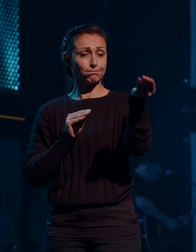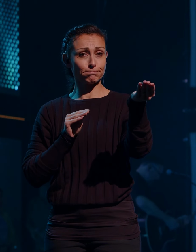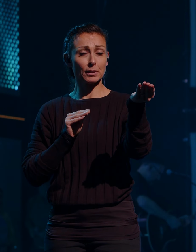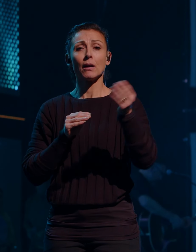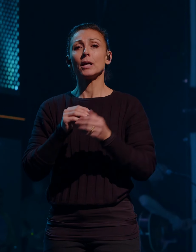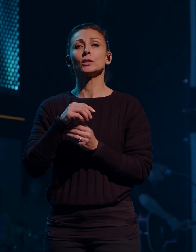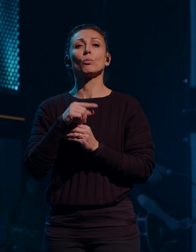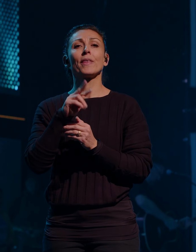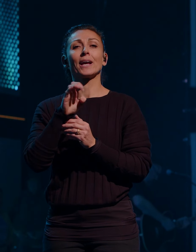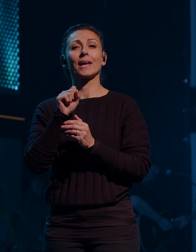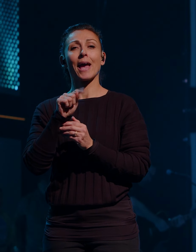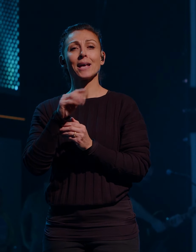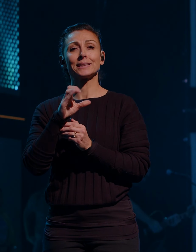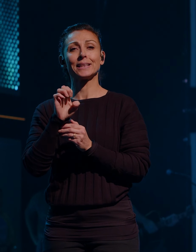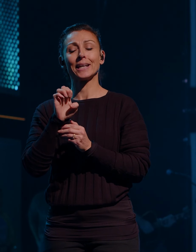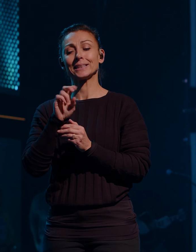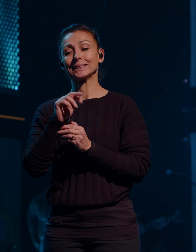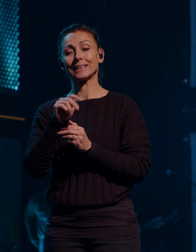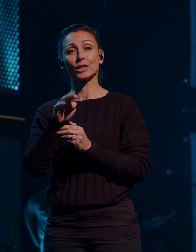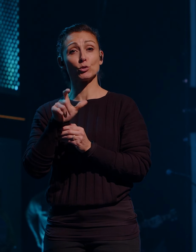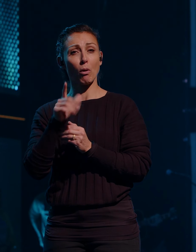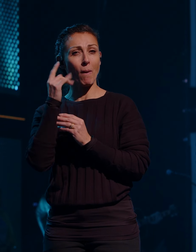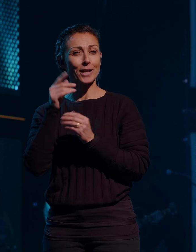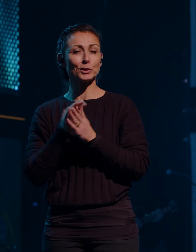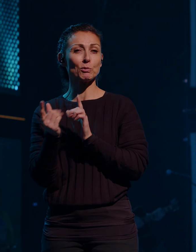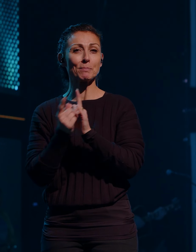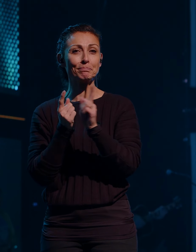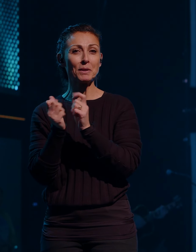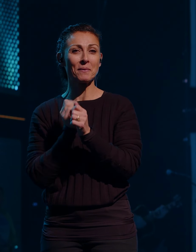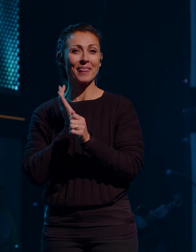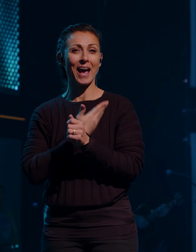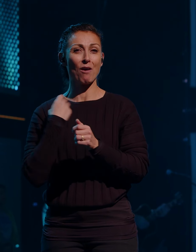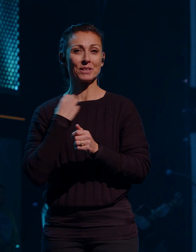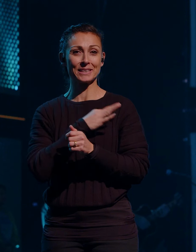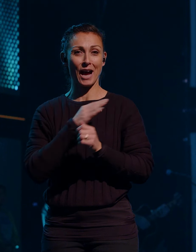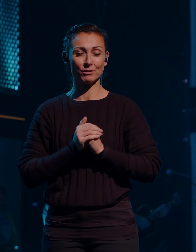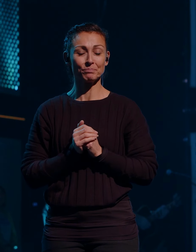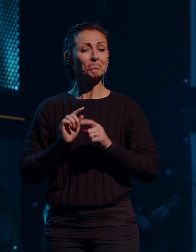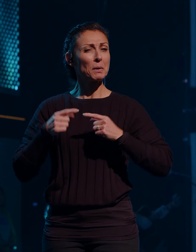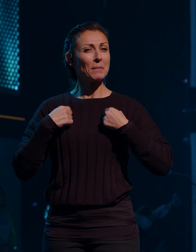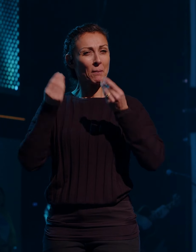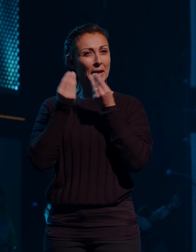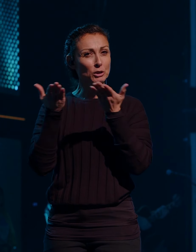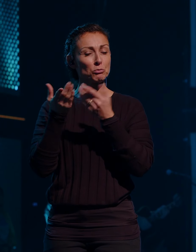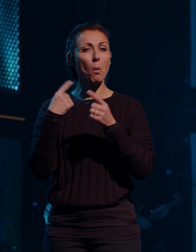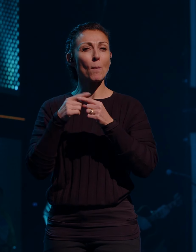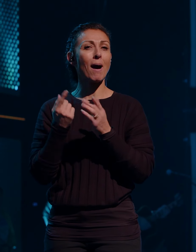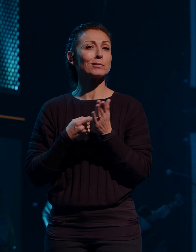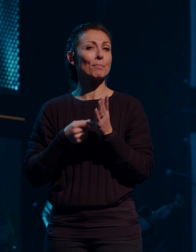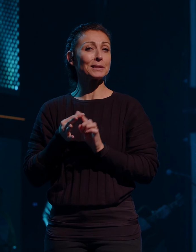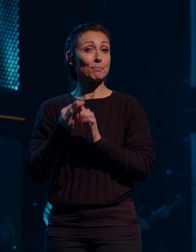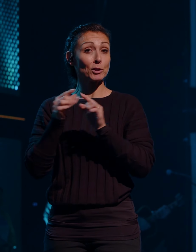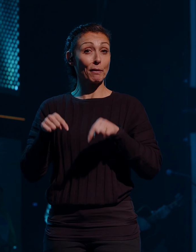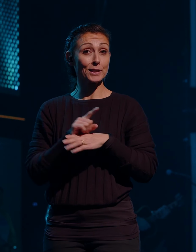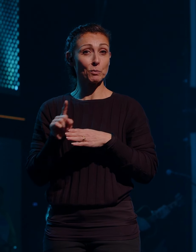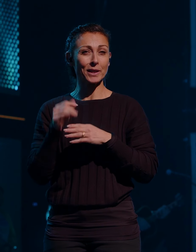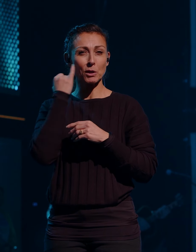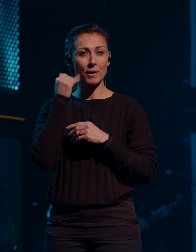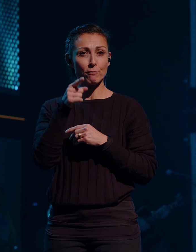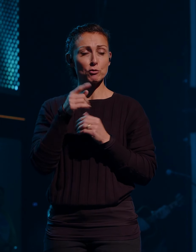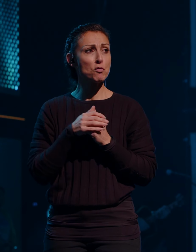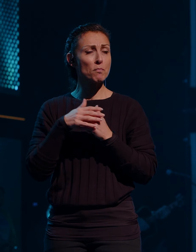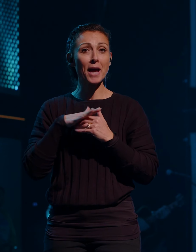our staff. And I want to let you know about something really special this week. If you've been around here a couple of weeks,